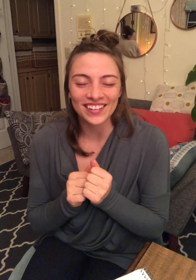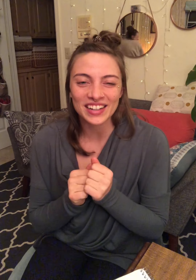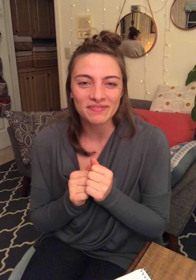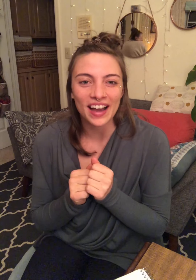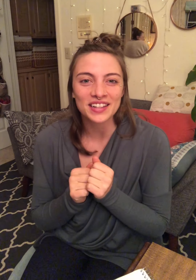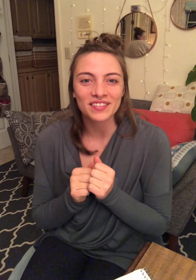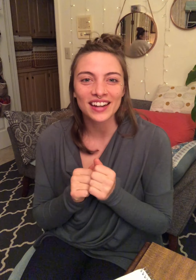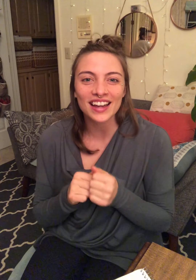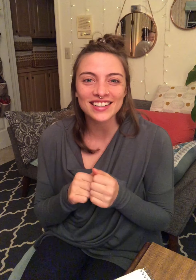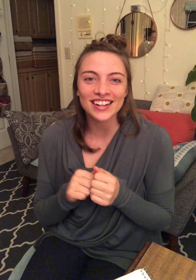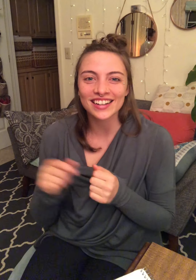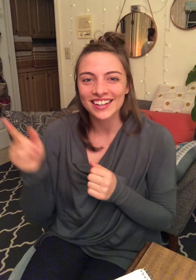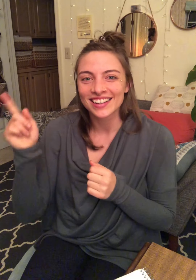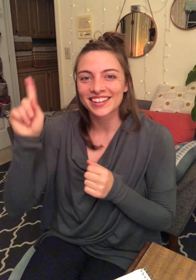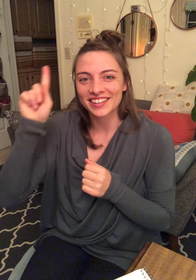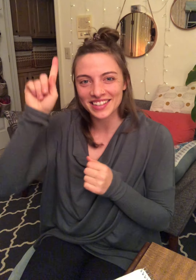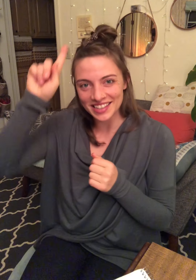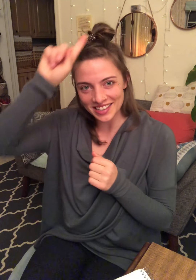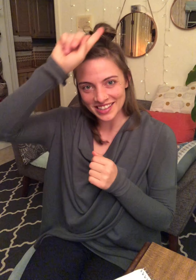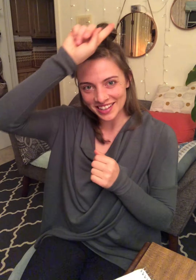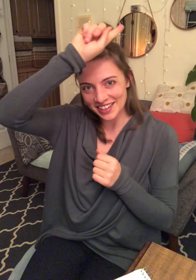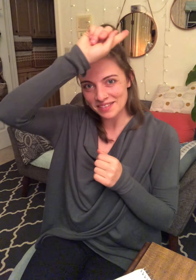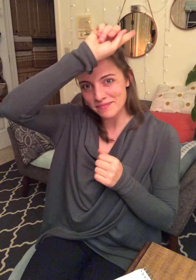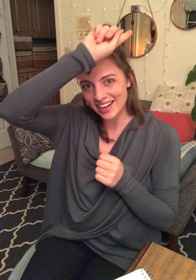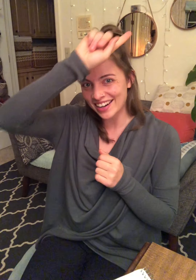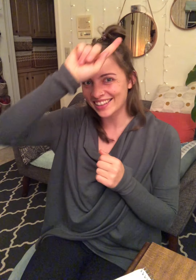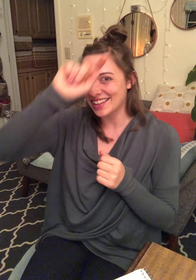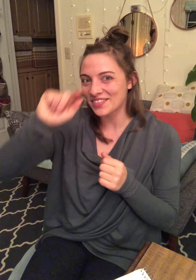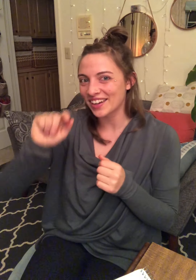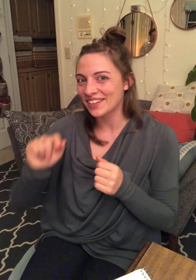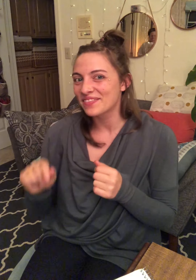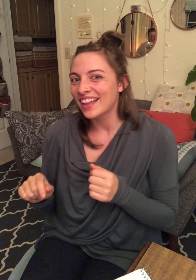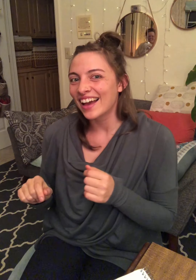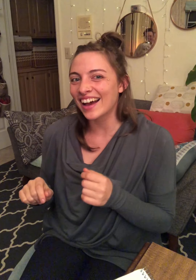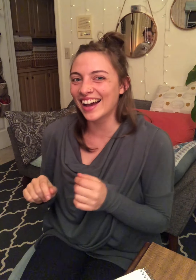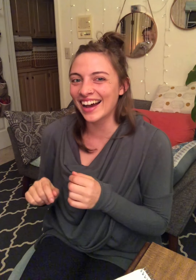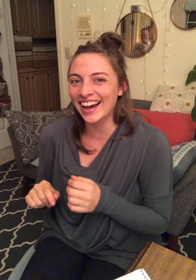Going past 100. You can still see her in the mirror. That's funny.